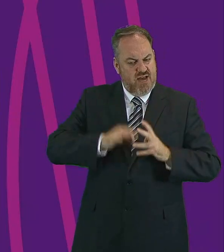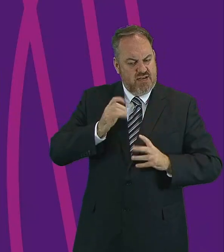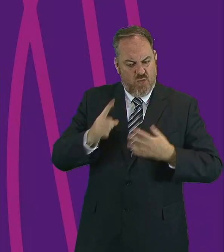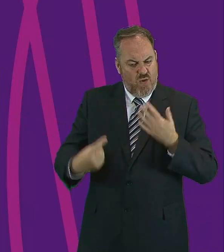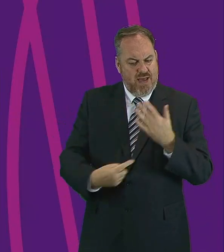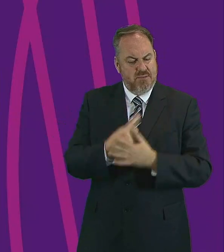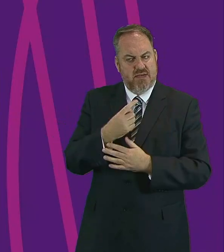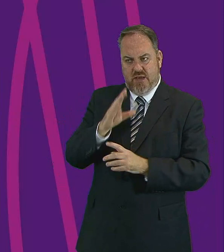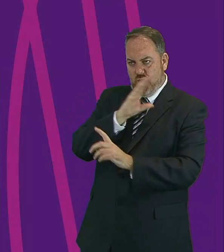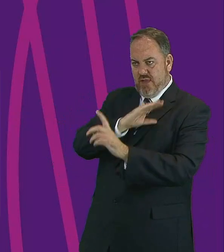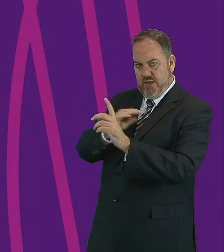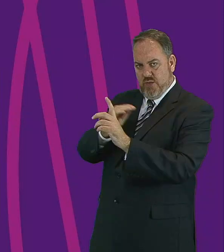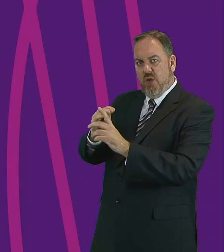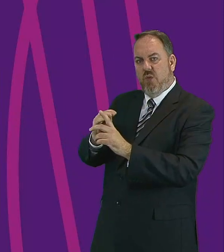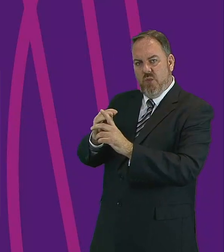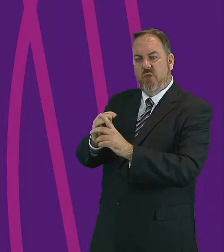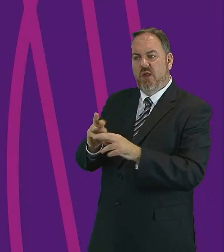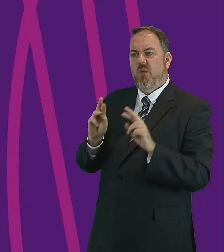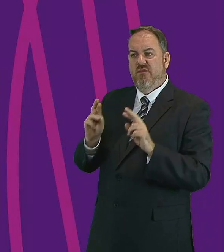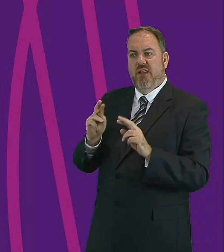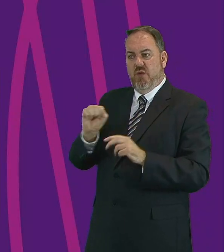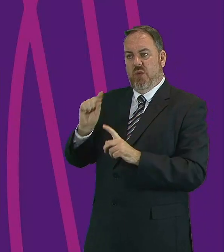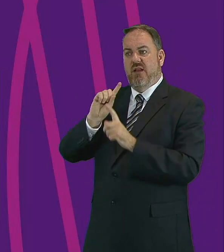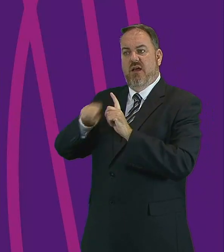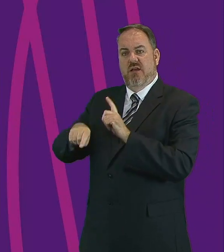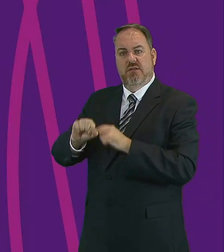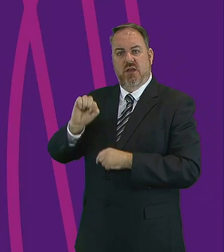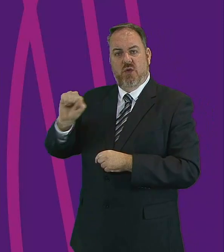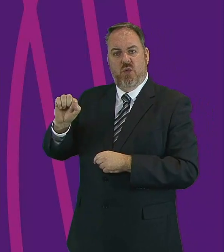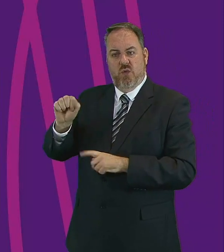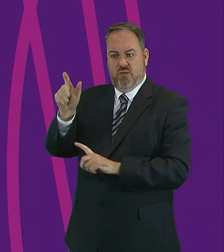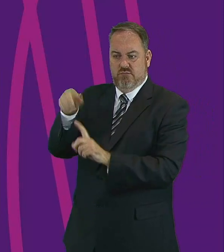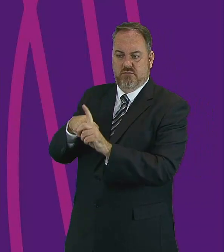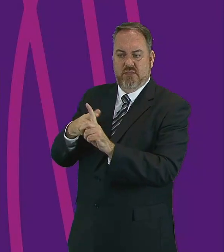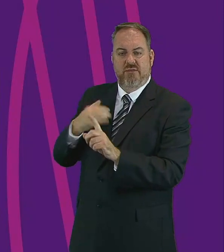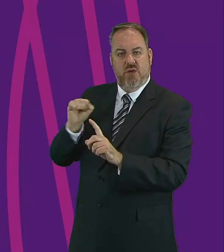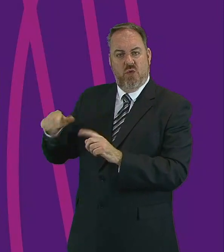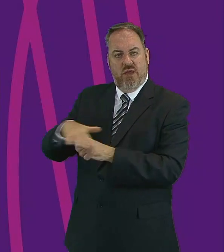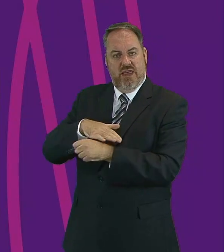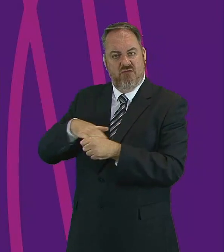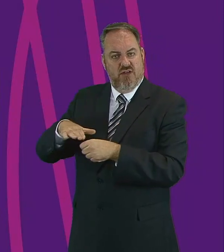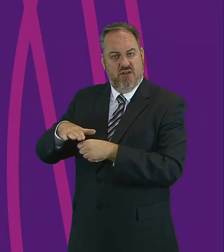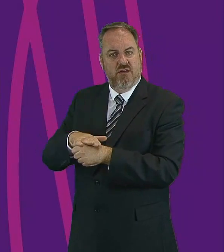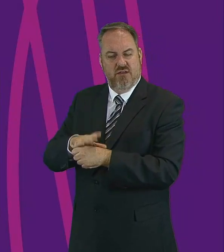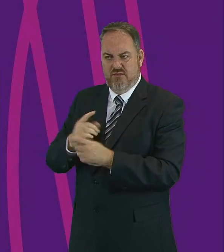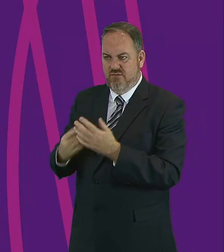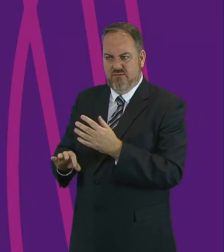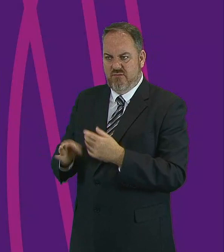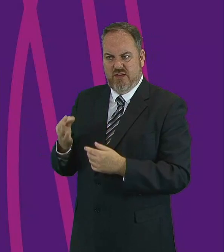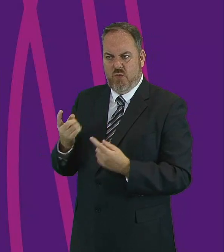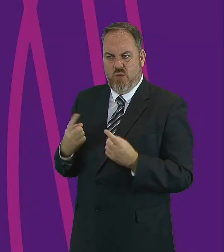if she can write with a bit more detail of the situation that she's described, I or the Health Secretary will